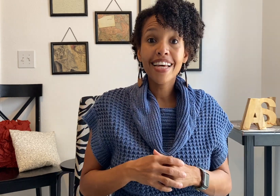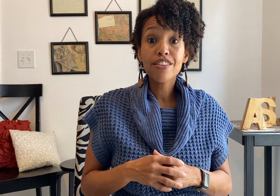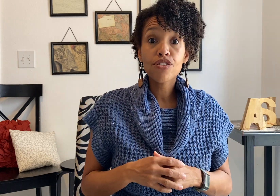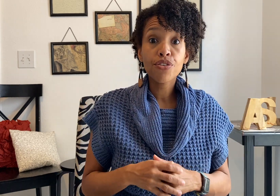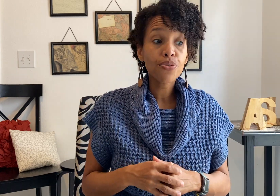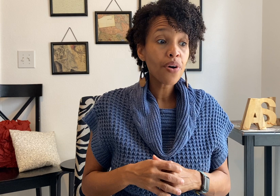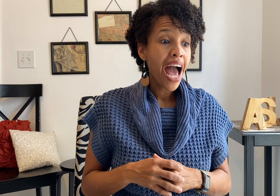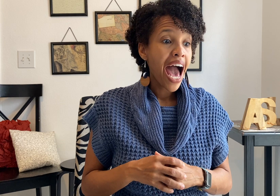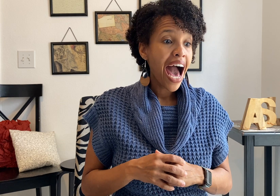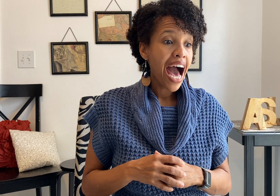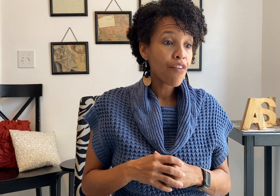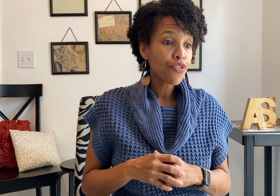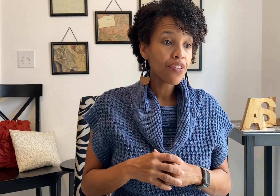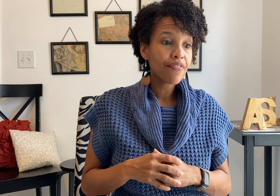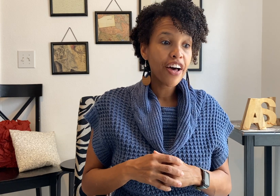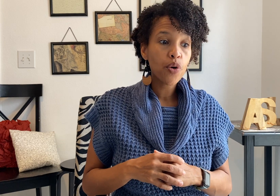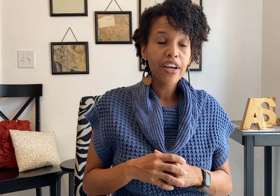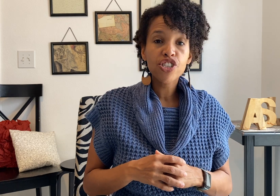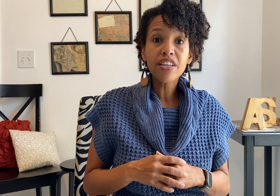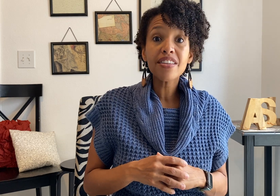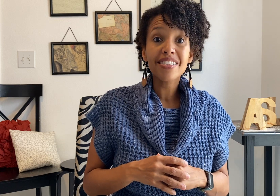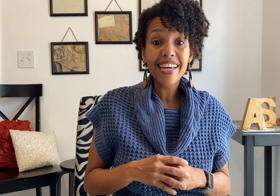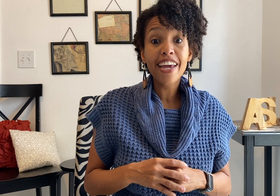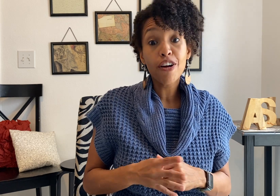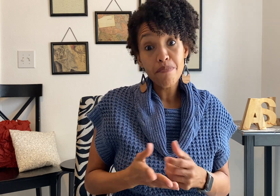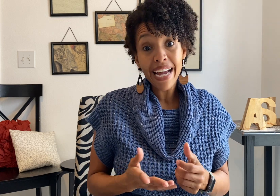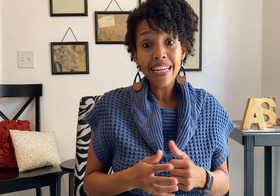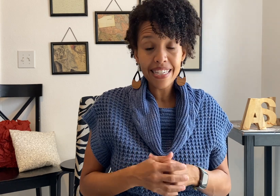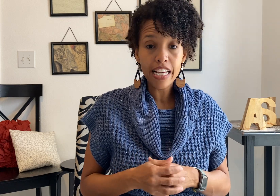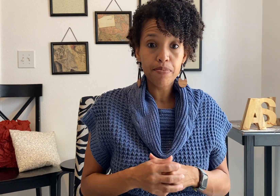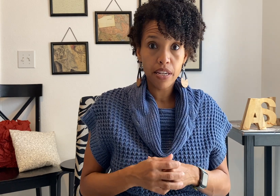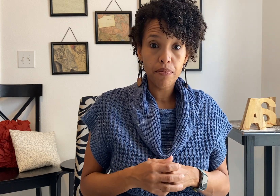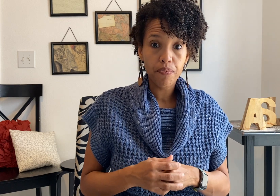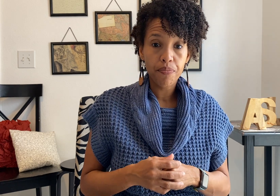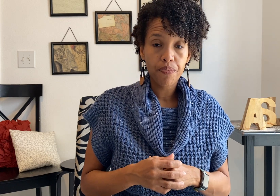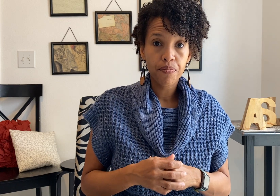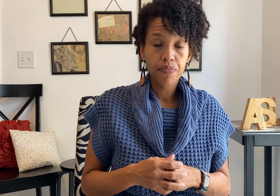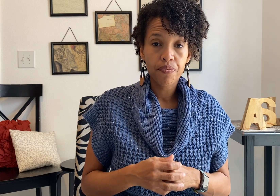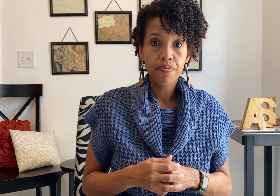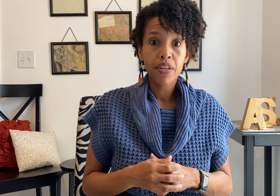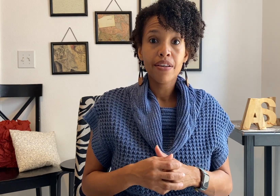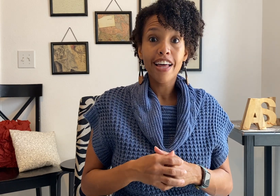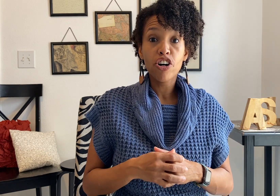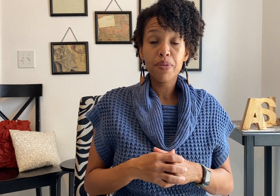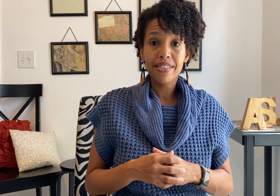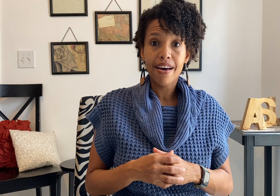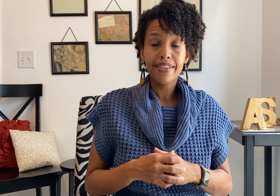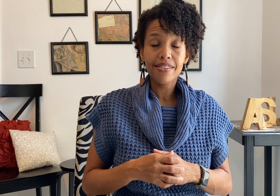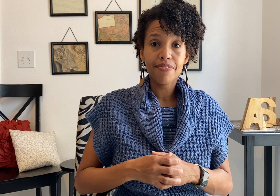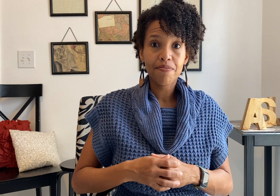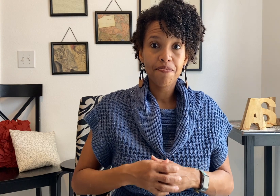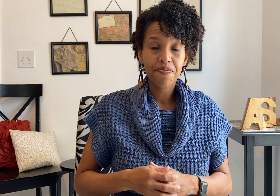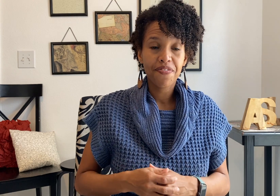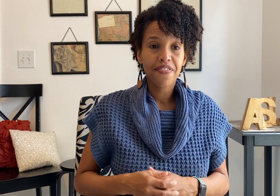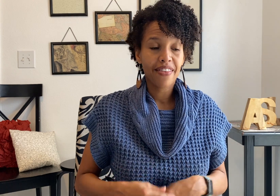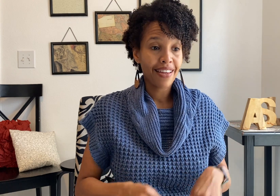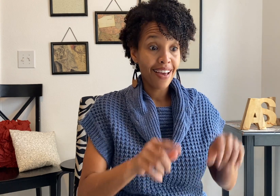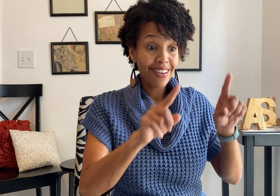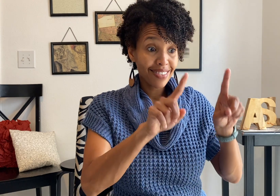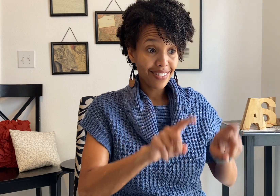Sentence 2. After the evaluation, the daycare might accept him. That would be signed.